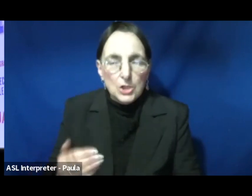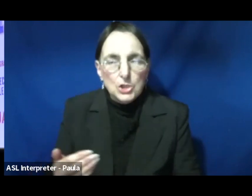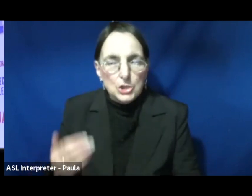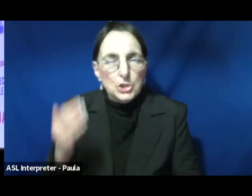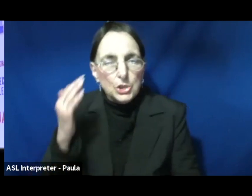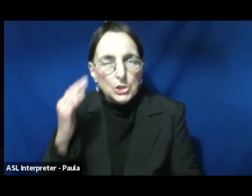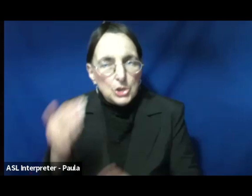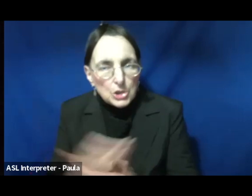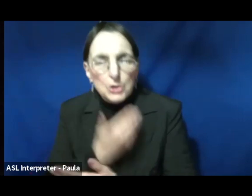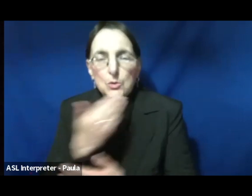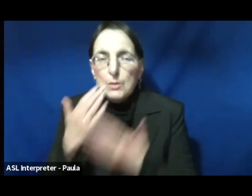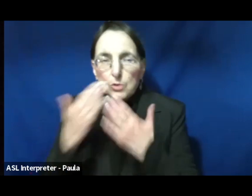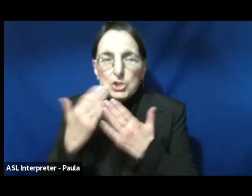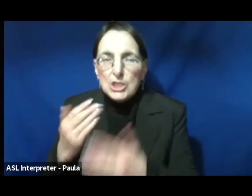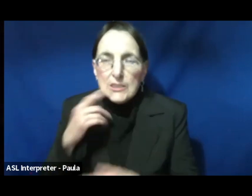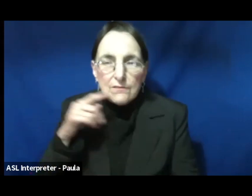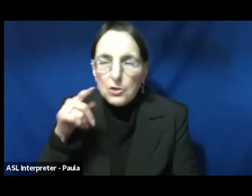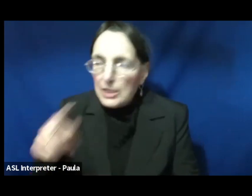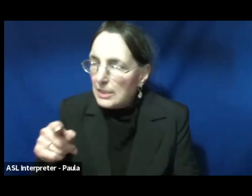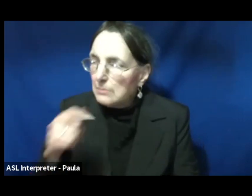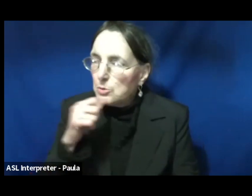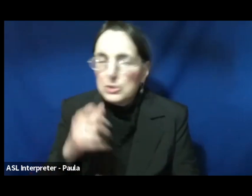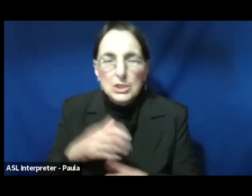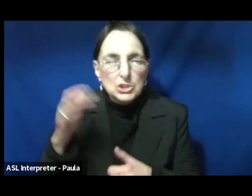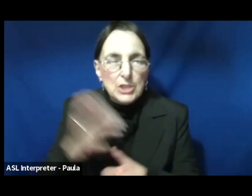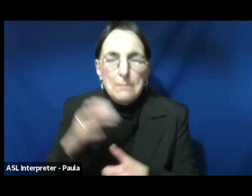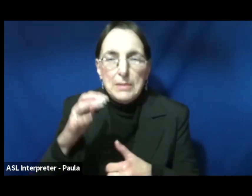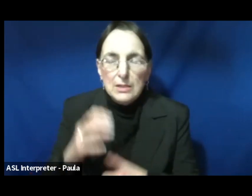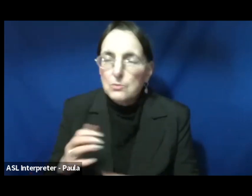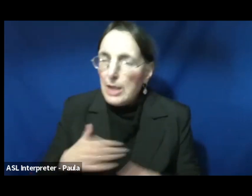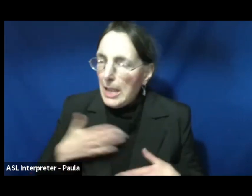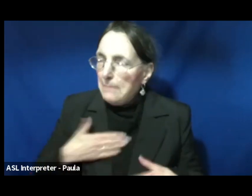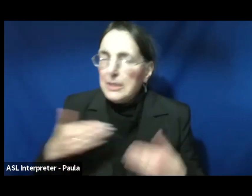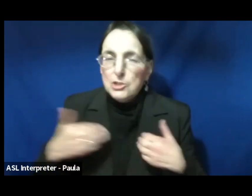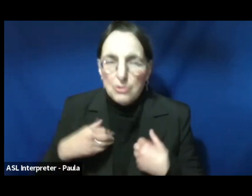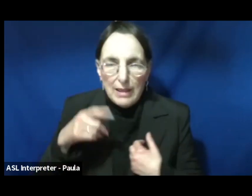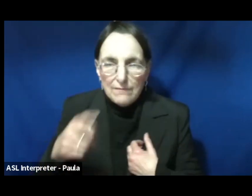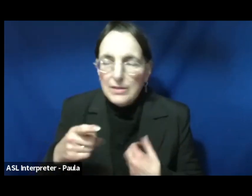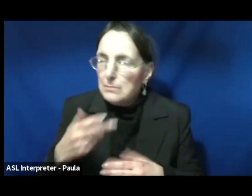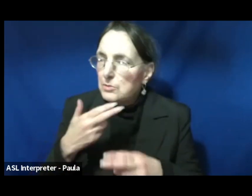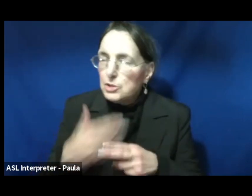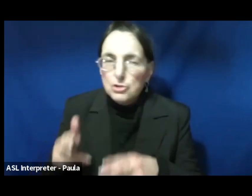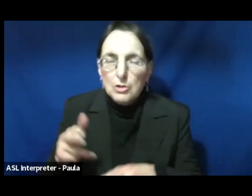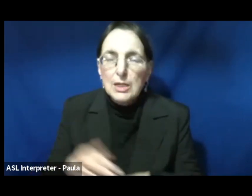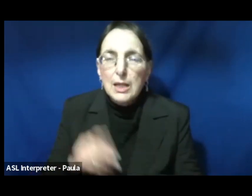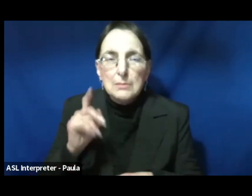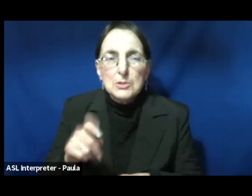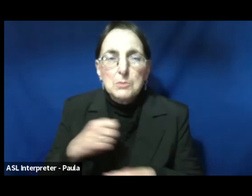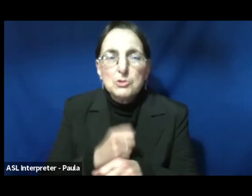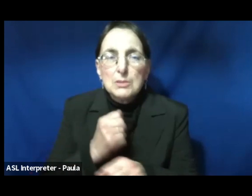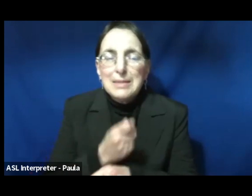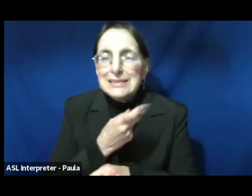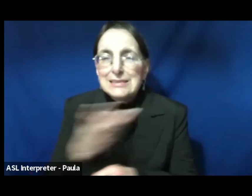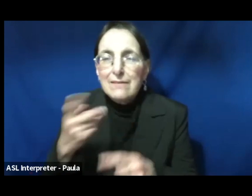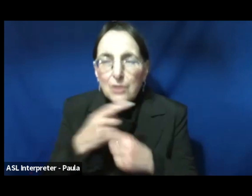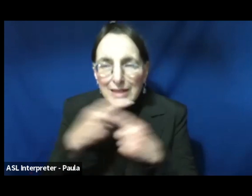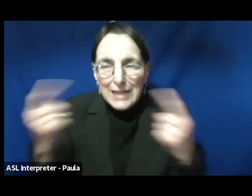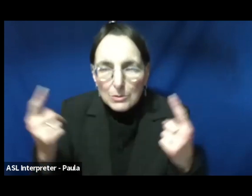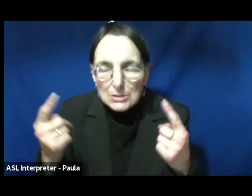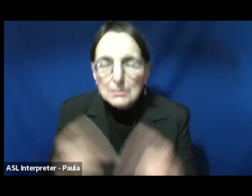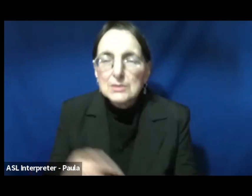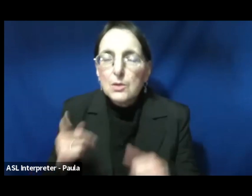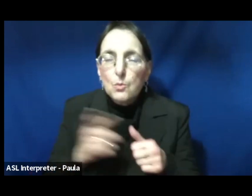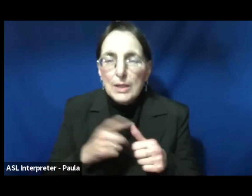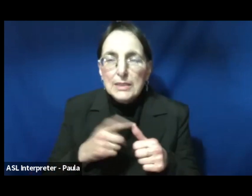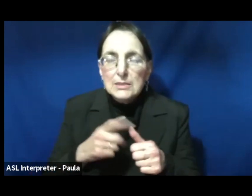is great to have him and we're happy to have him. The short version is I'm supposed to make a couple of announcements. One is that